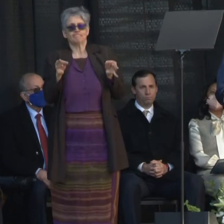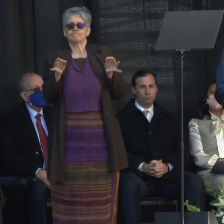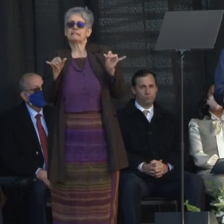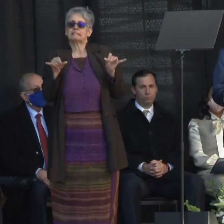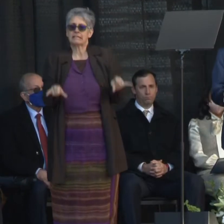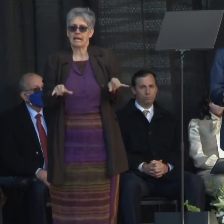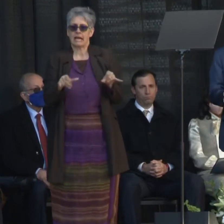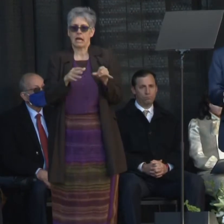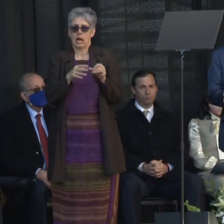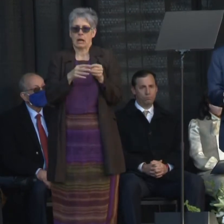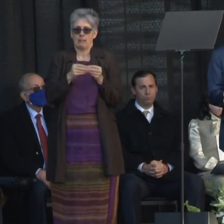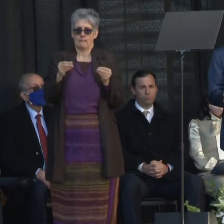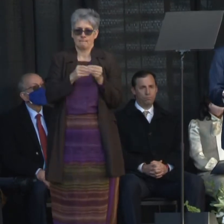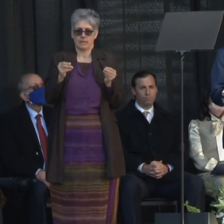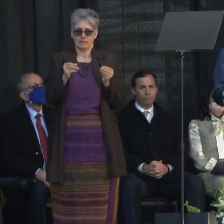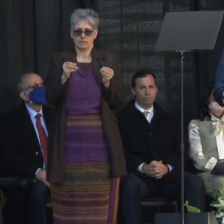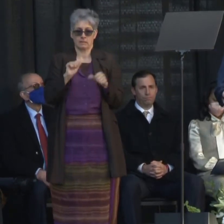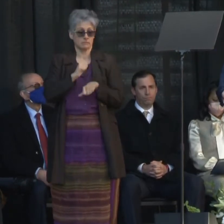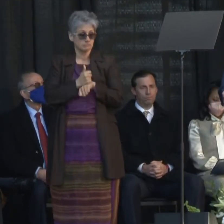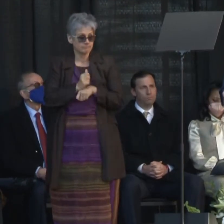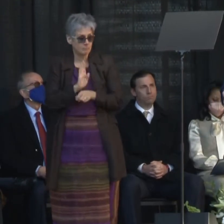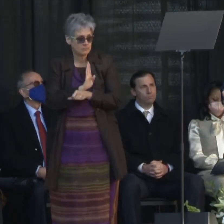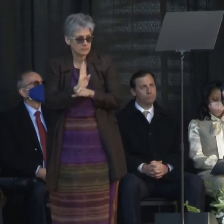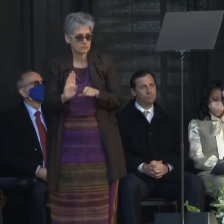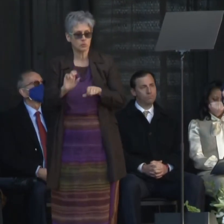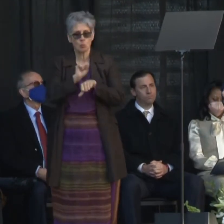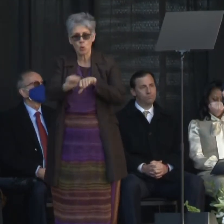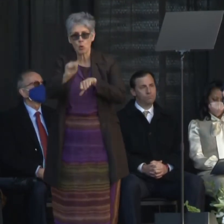every opportunity to make life better for our citizens.